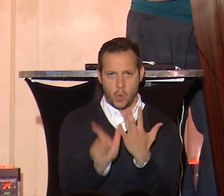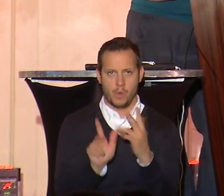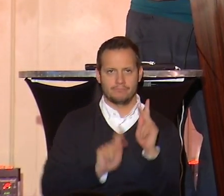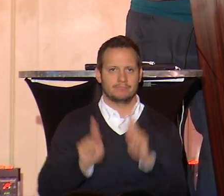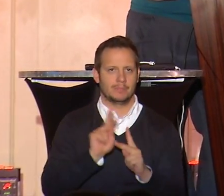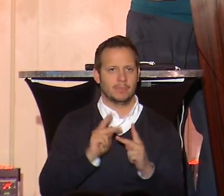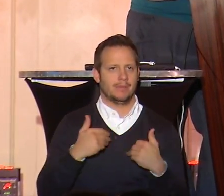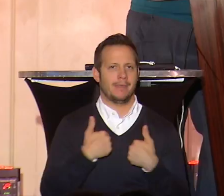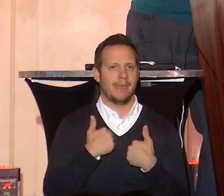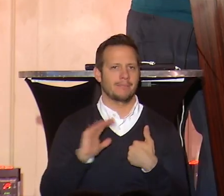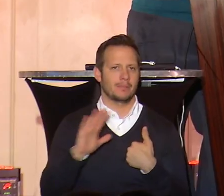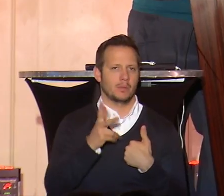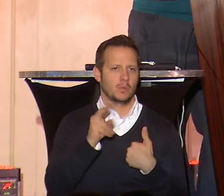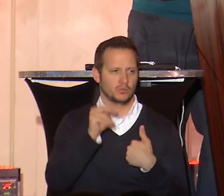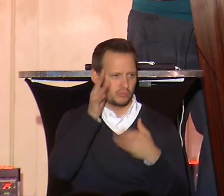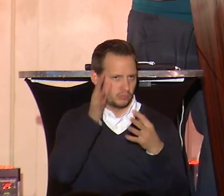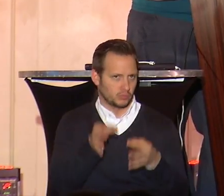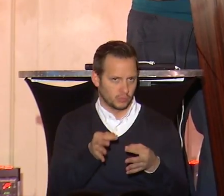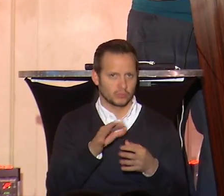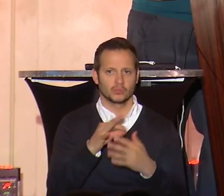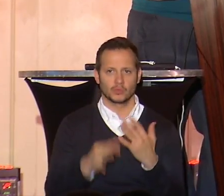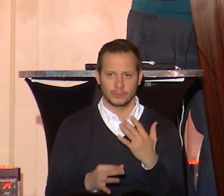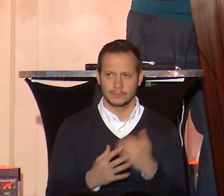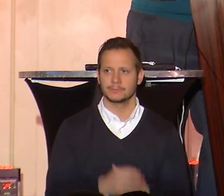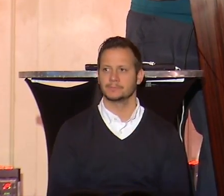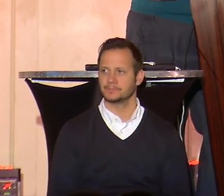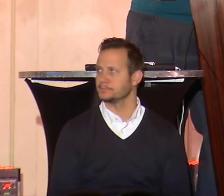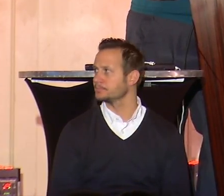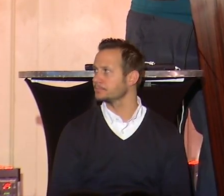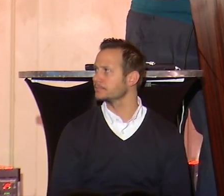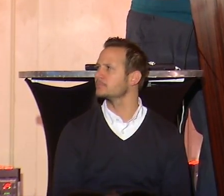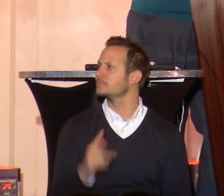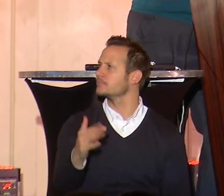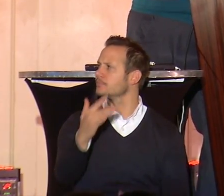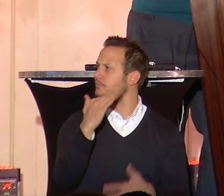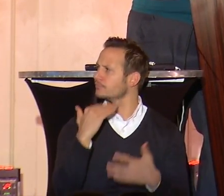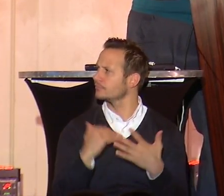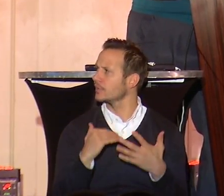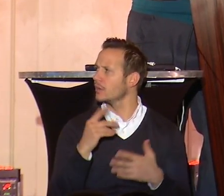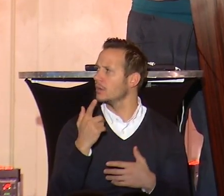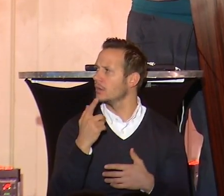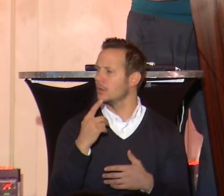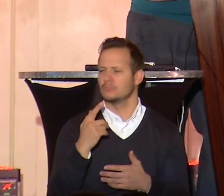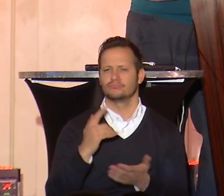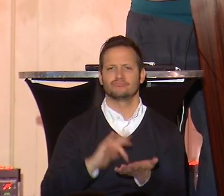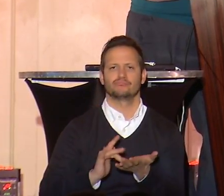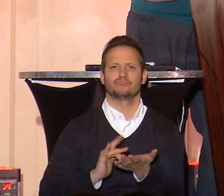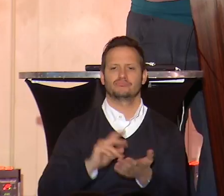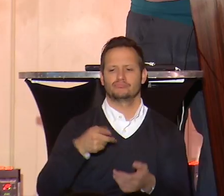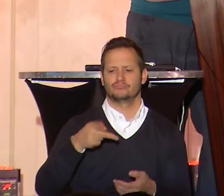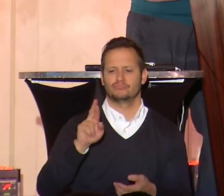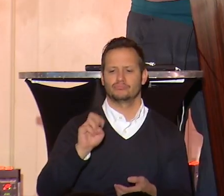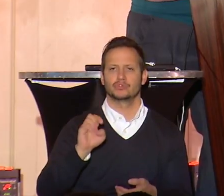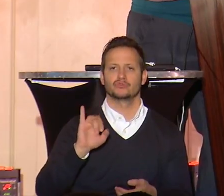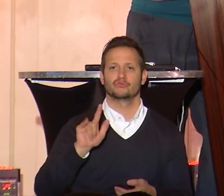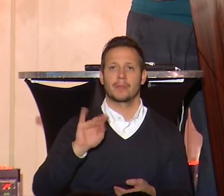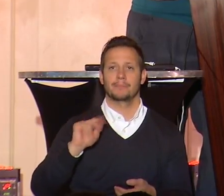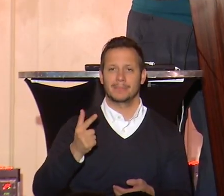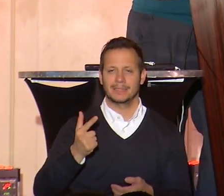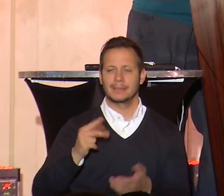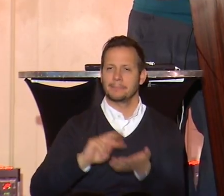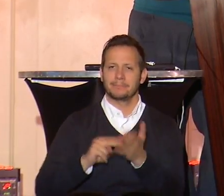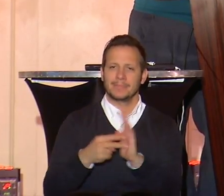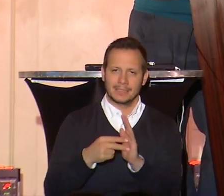participants. It's a prescribing-only law, and I talked about that earlier, but there's no injections. It is not